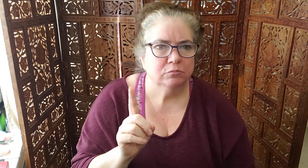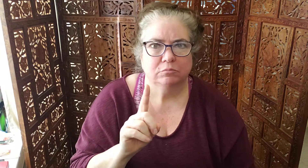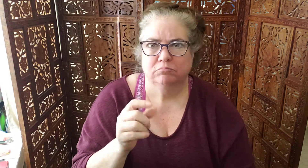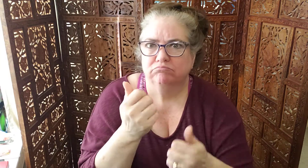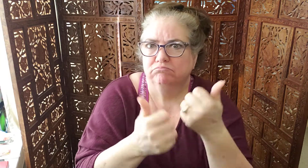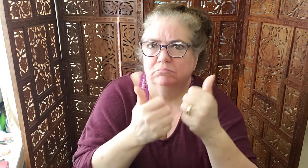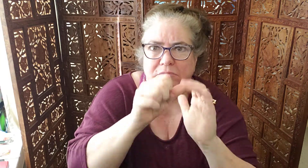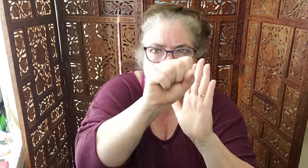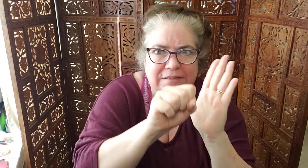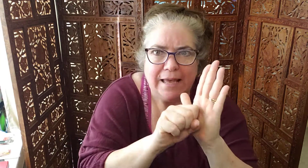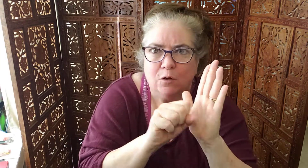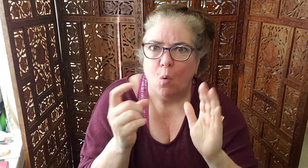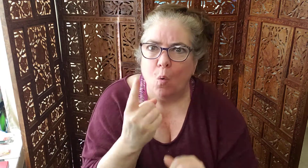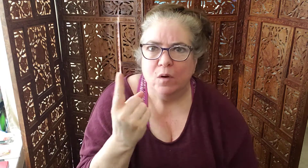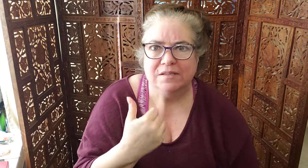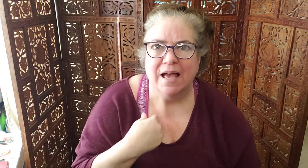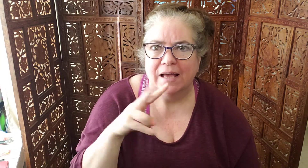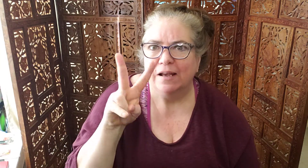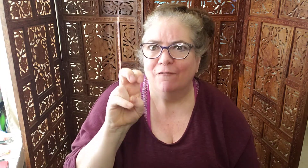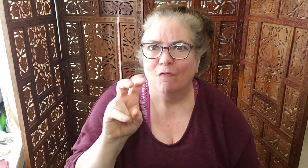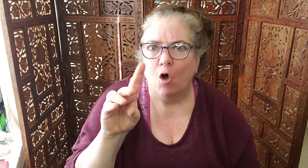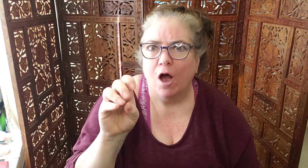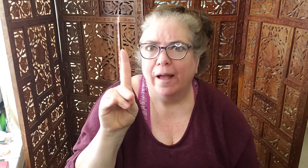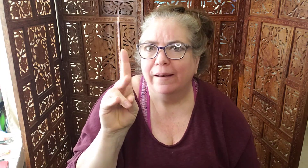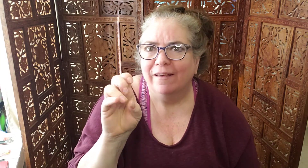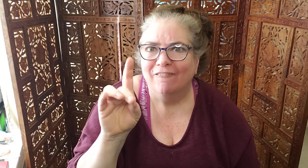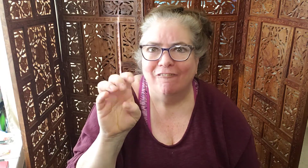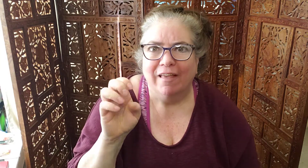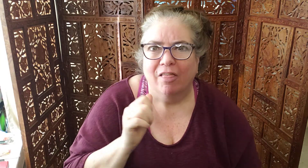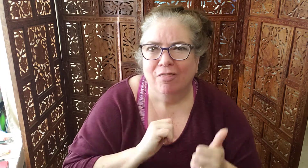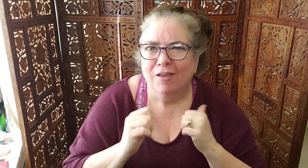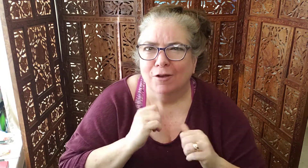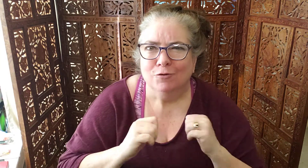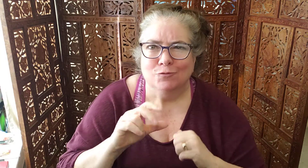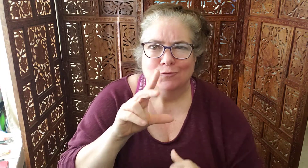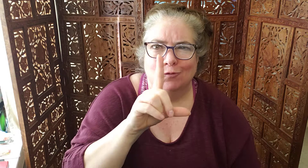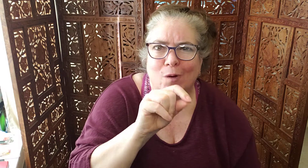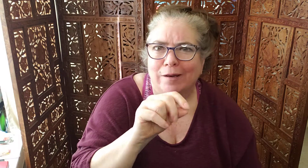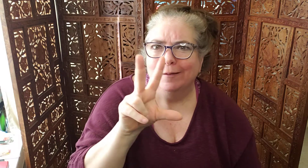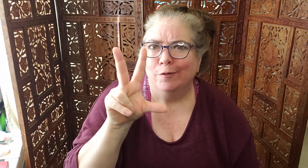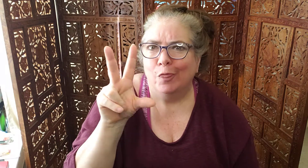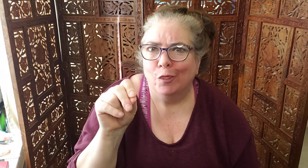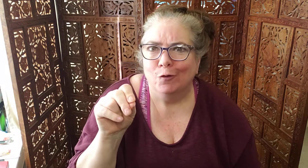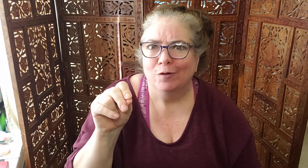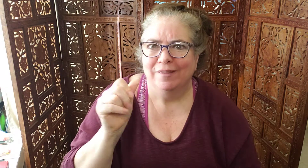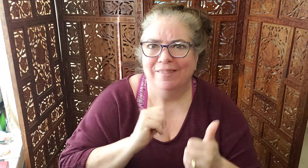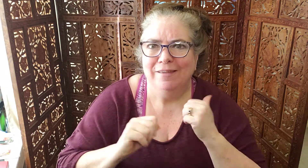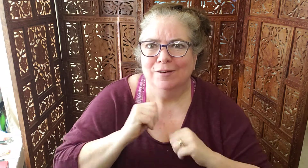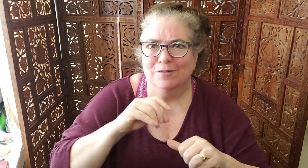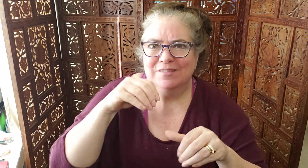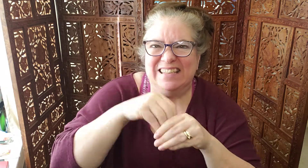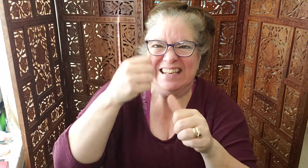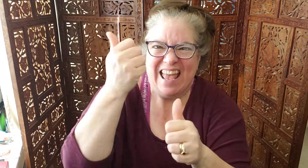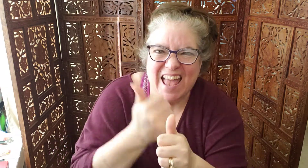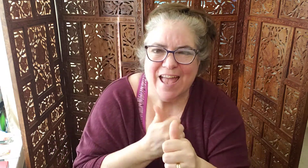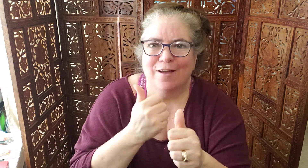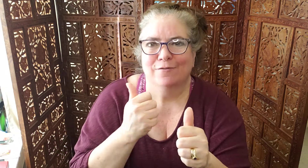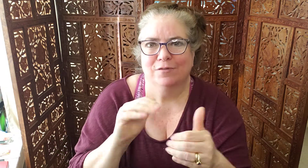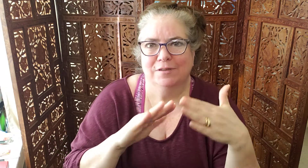there were vaudeville houses, maybe 20, 30 in every town, in every state and city, in every